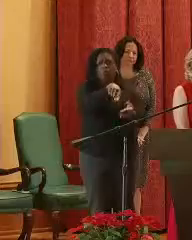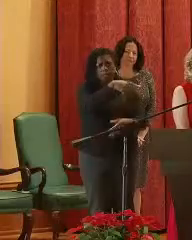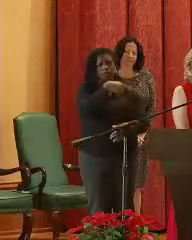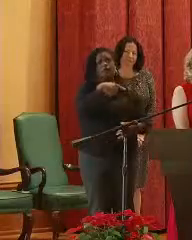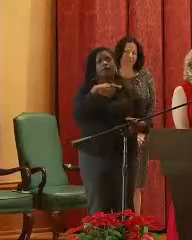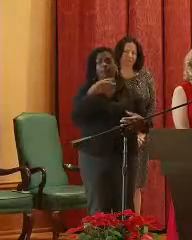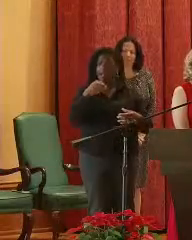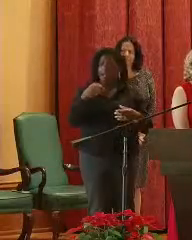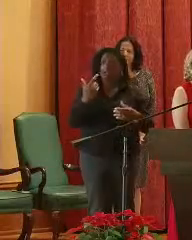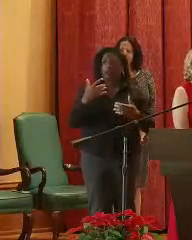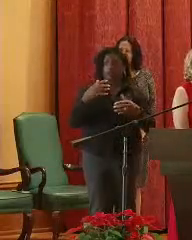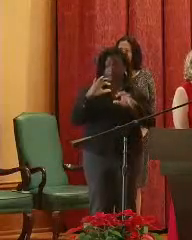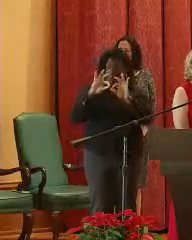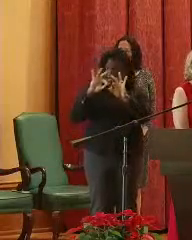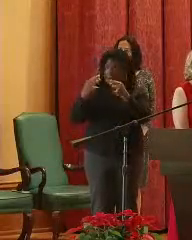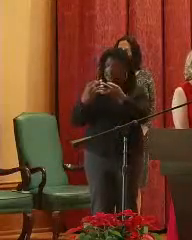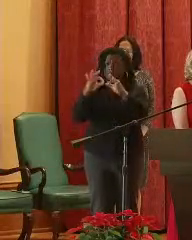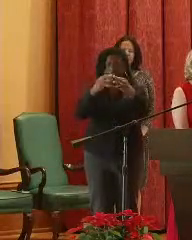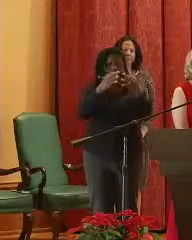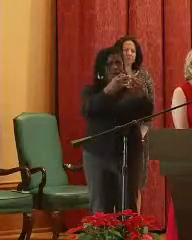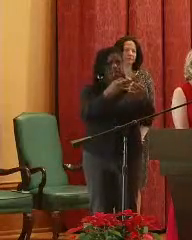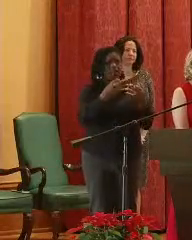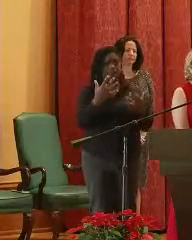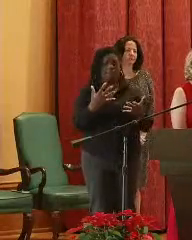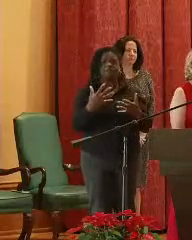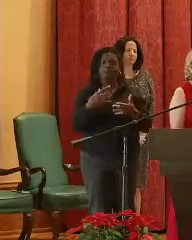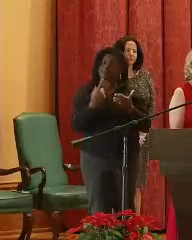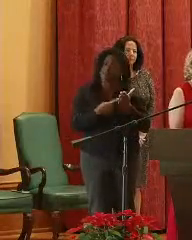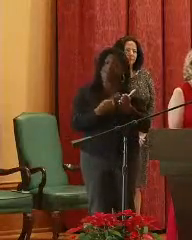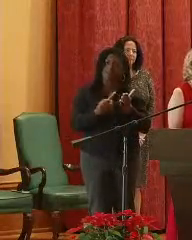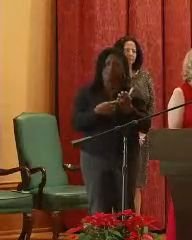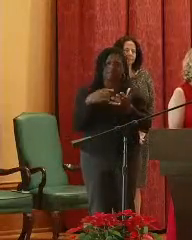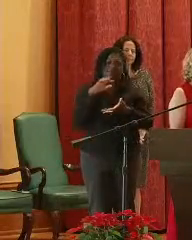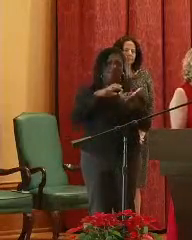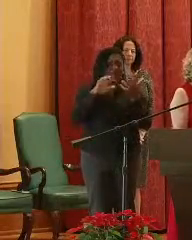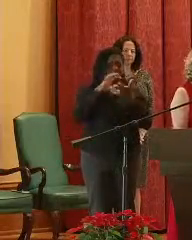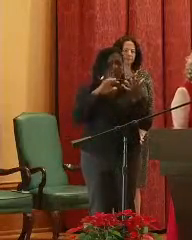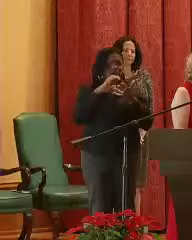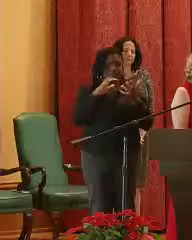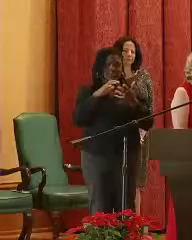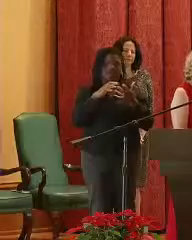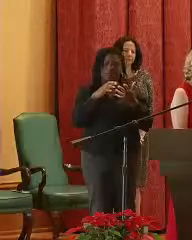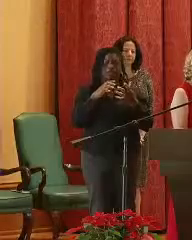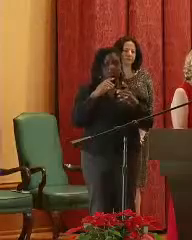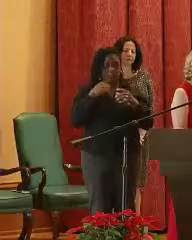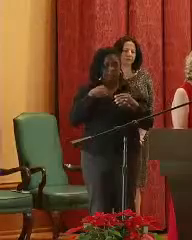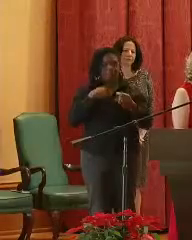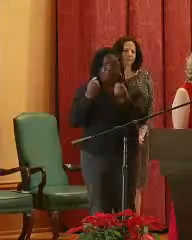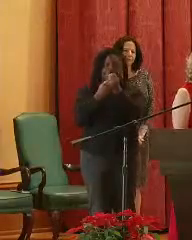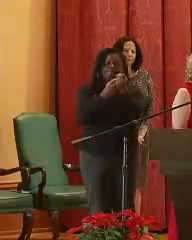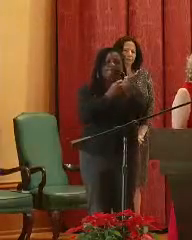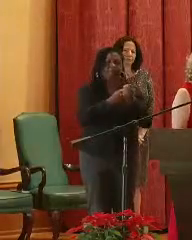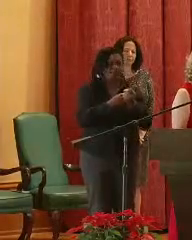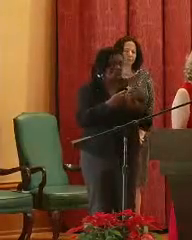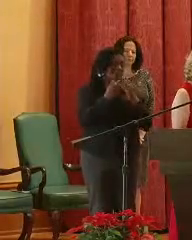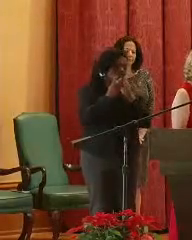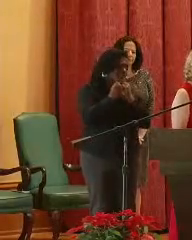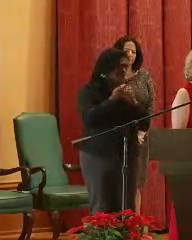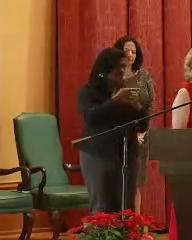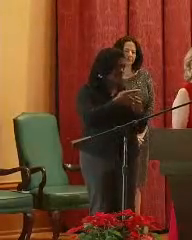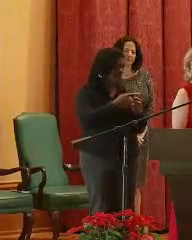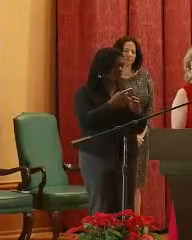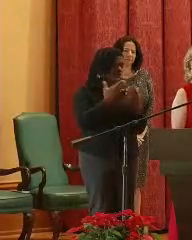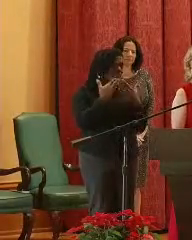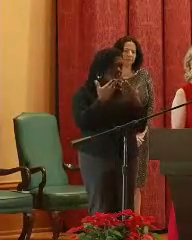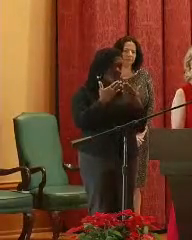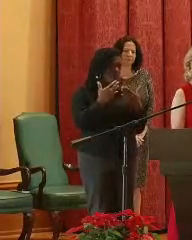on their precious but sometimes confusing journey. I love you dearly, Jen. Thank you for being my daughter, and